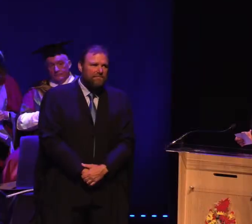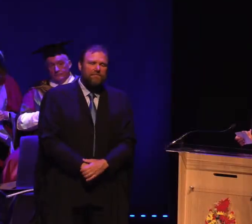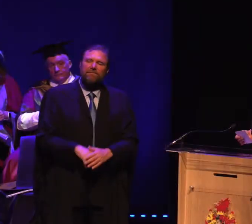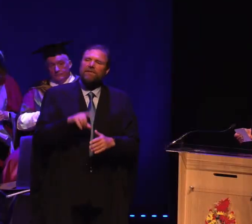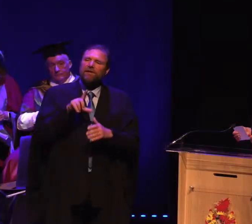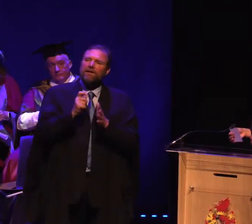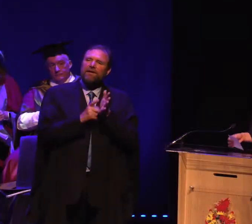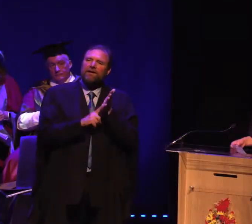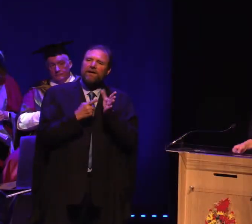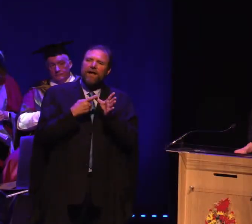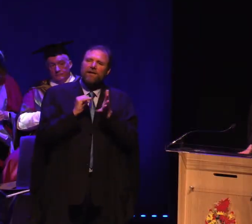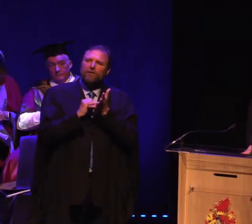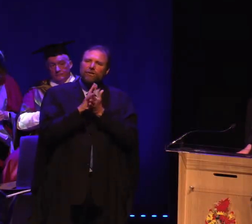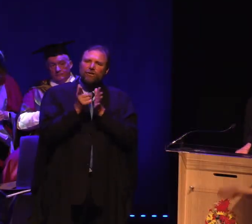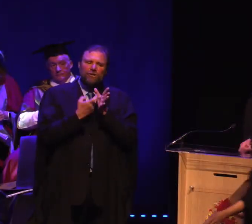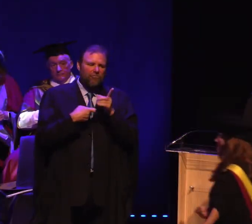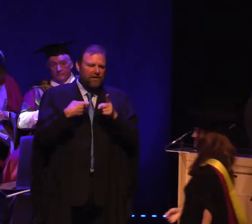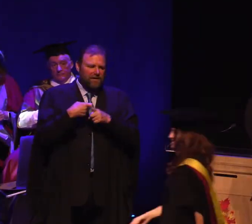Carla Sharrock.